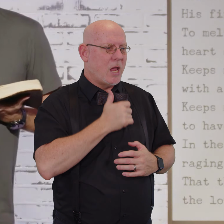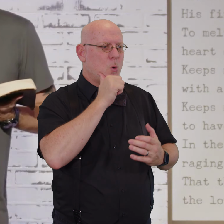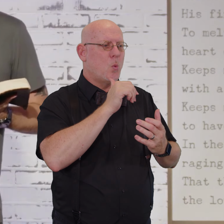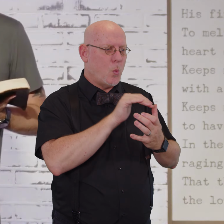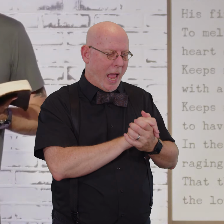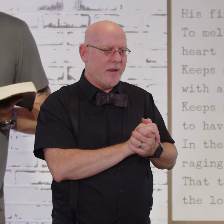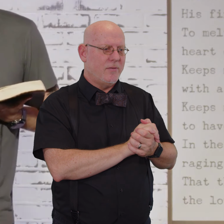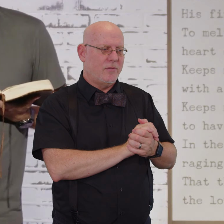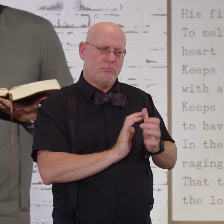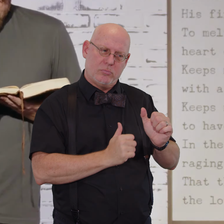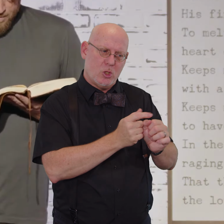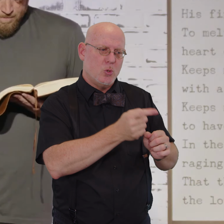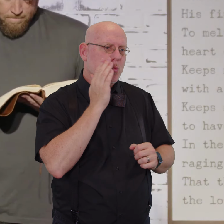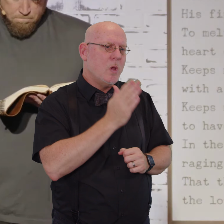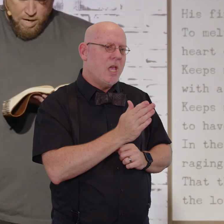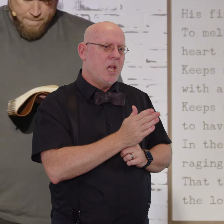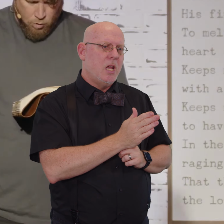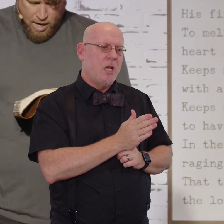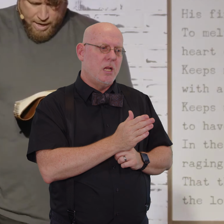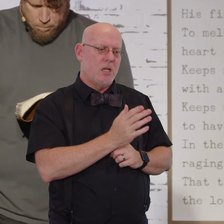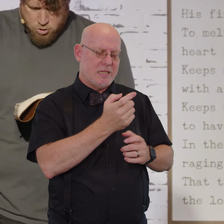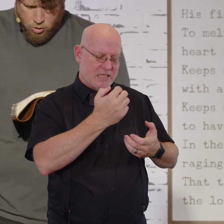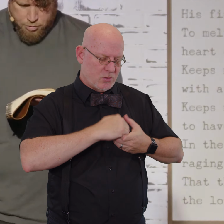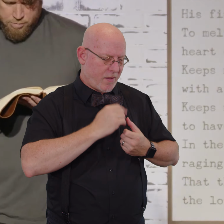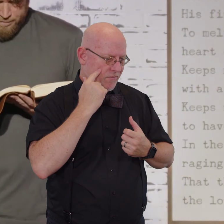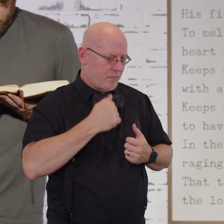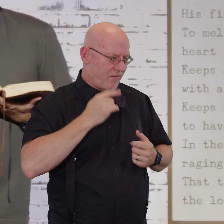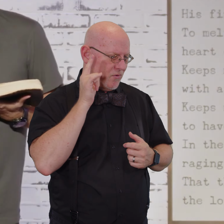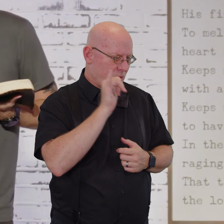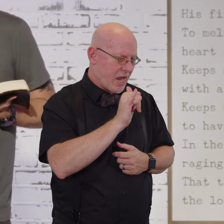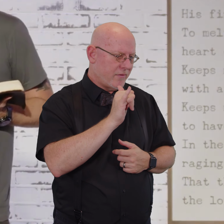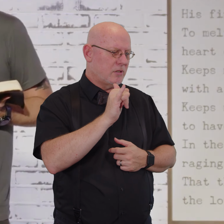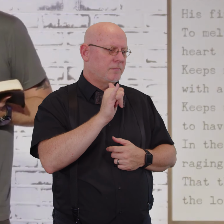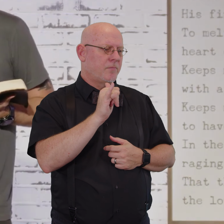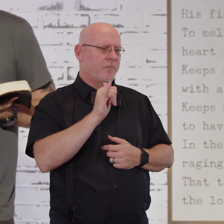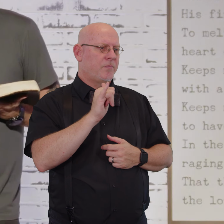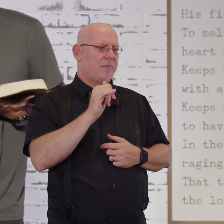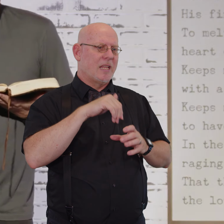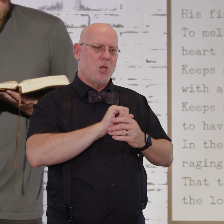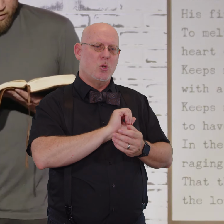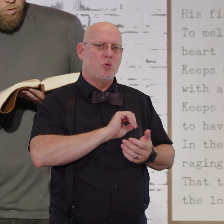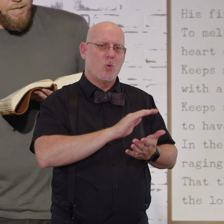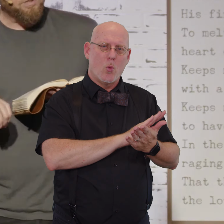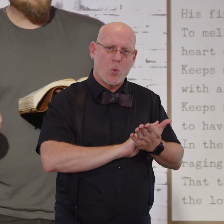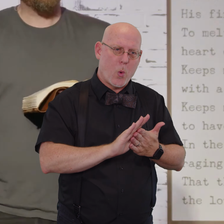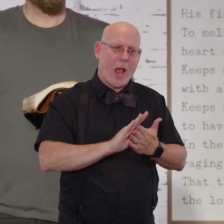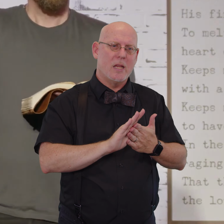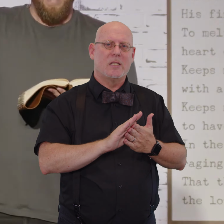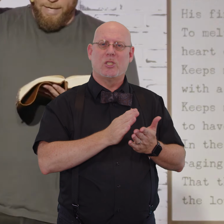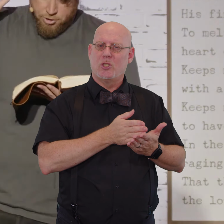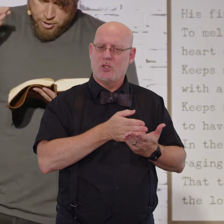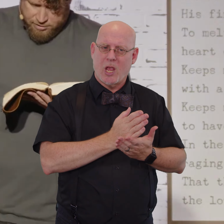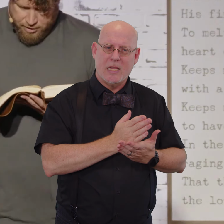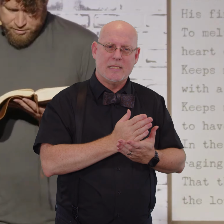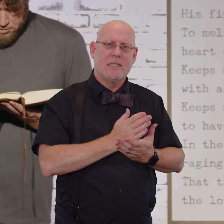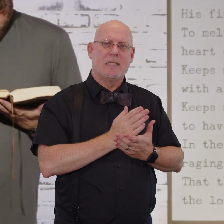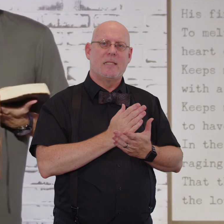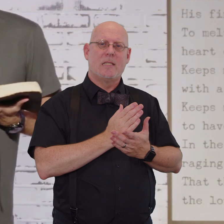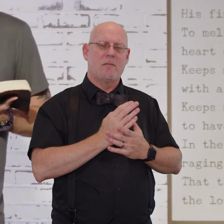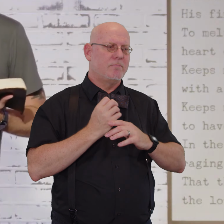my wife my bride I will betroth you to me forever I will betroth you to me in righteousness and in